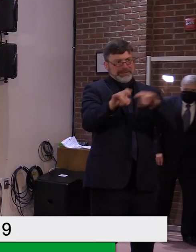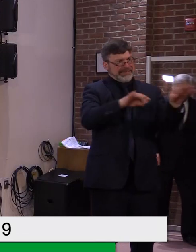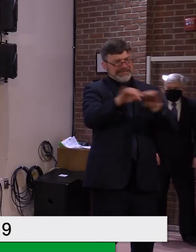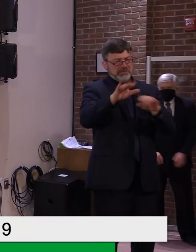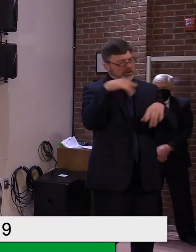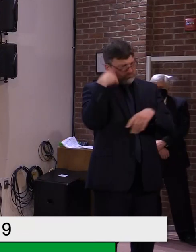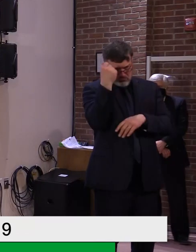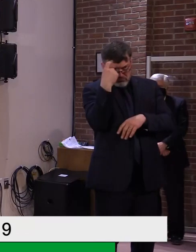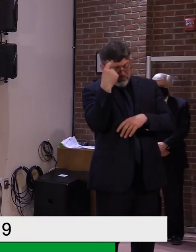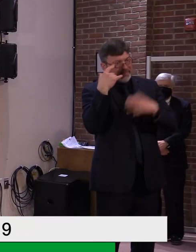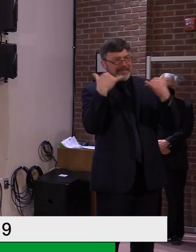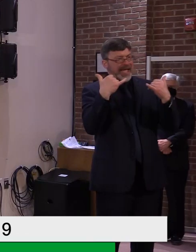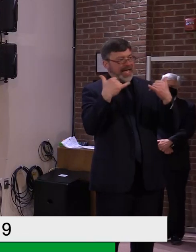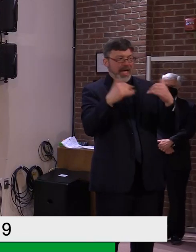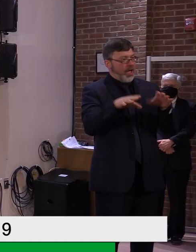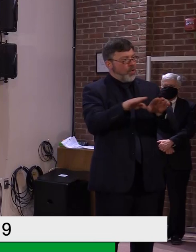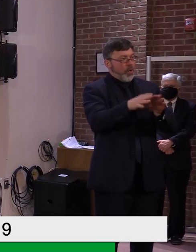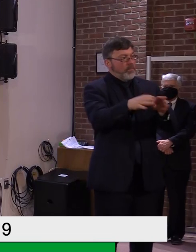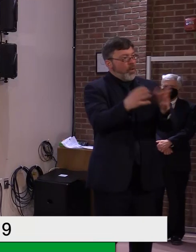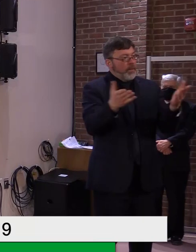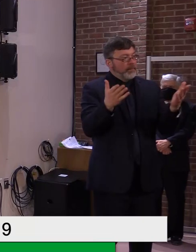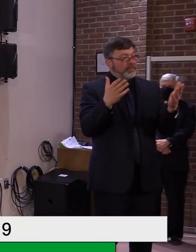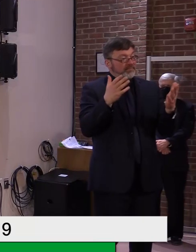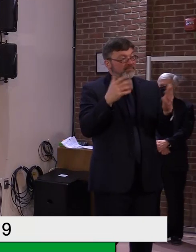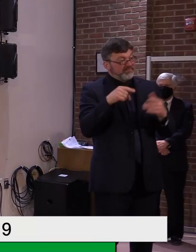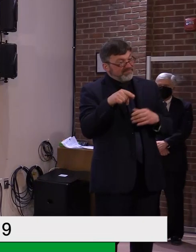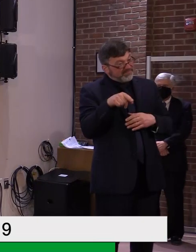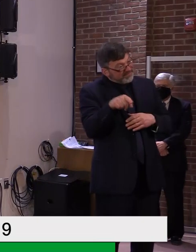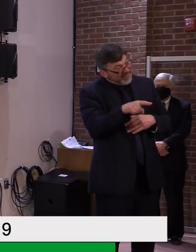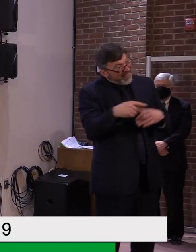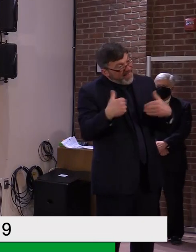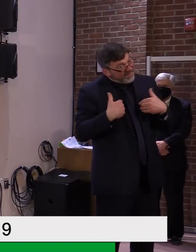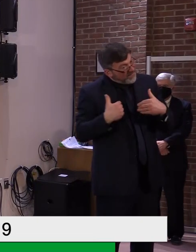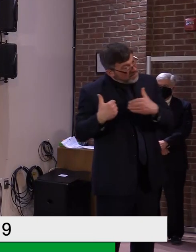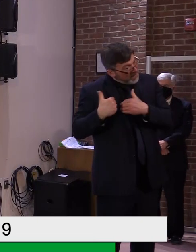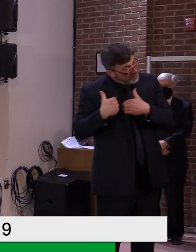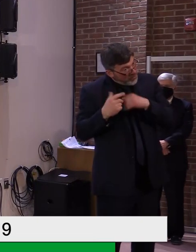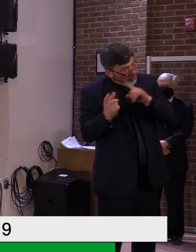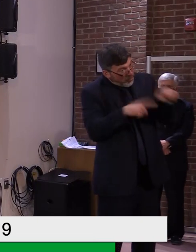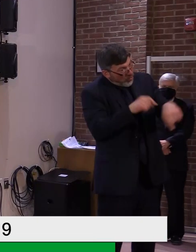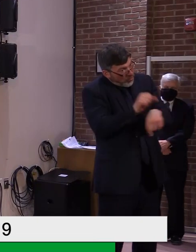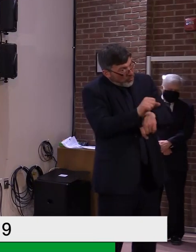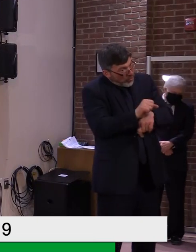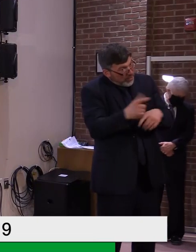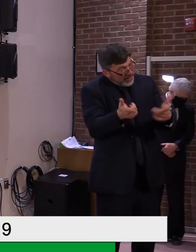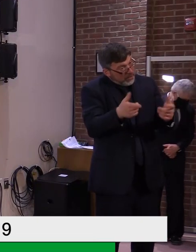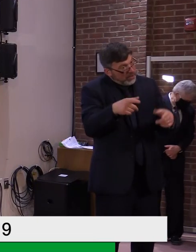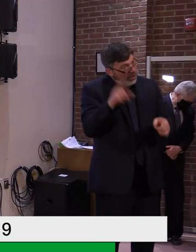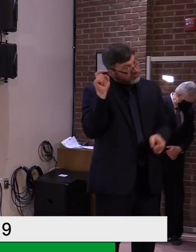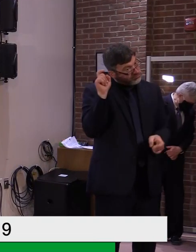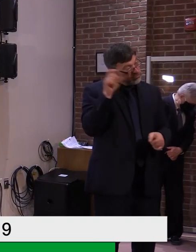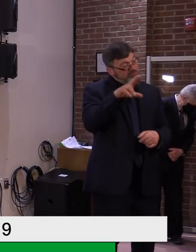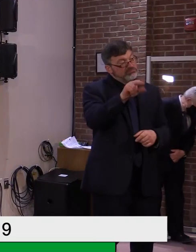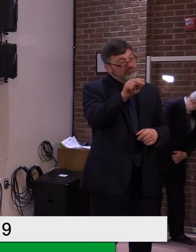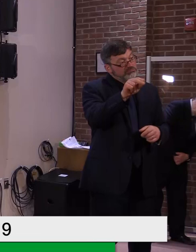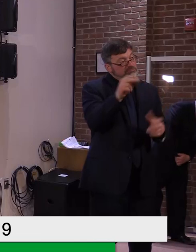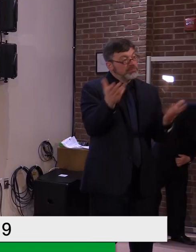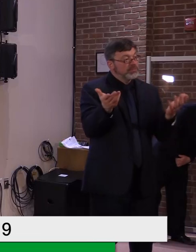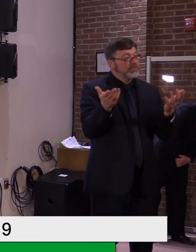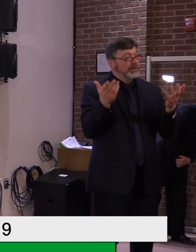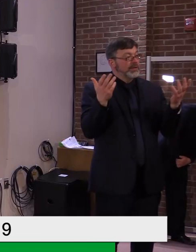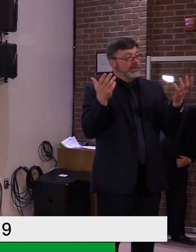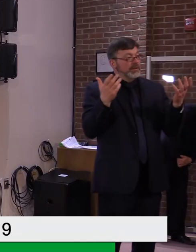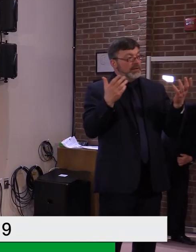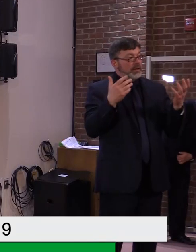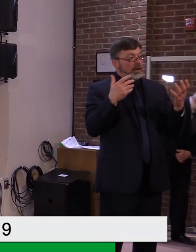reminder that it's still here. And I understand the situation that some of these businesses are in. They've been waiting for quite